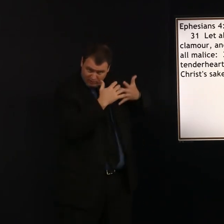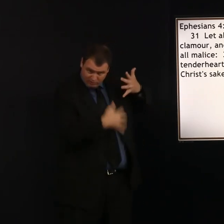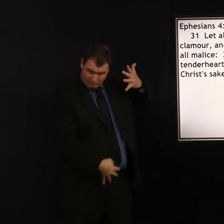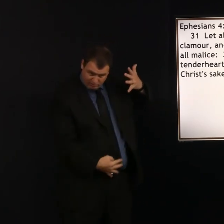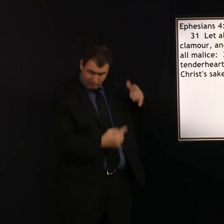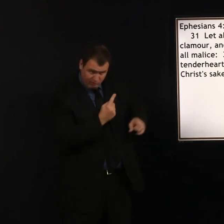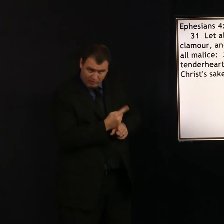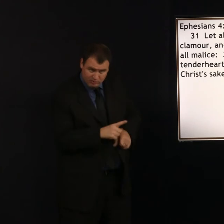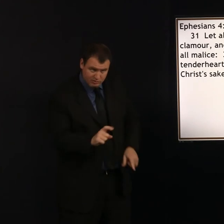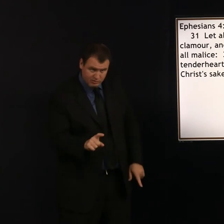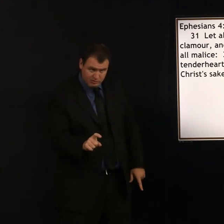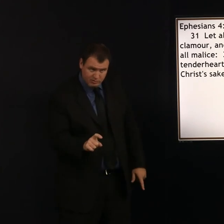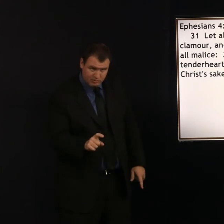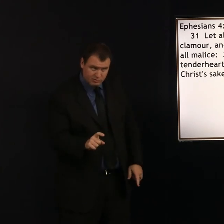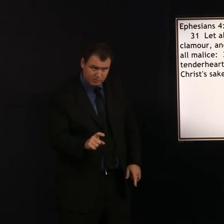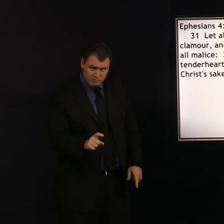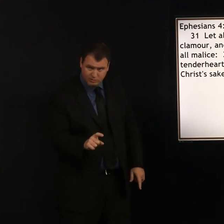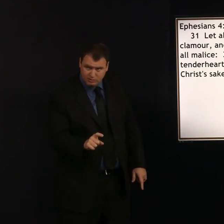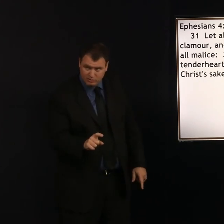What have you done against God?